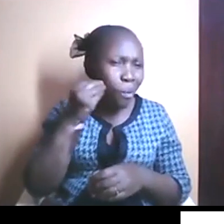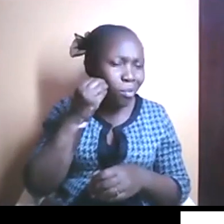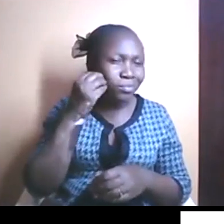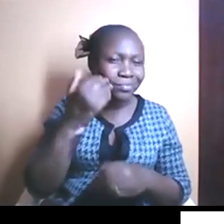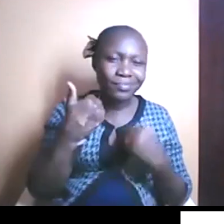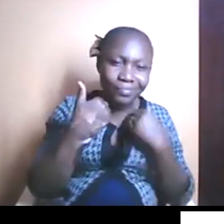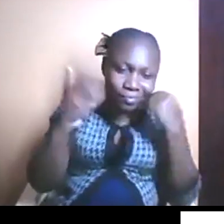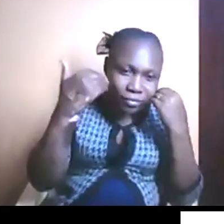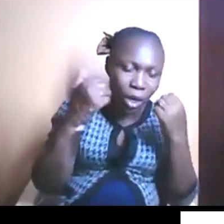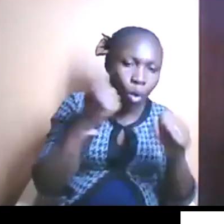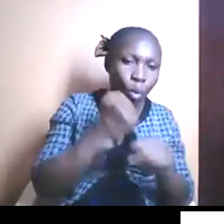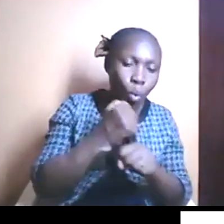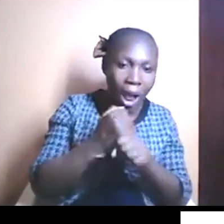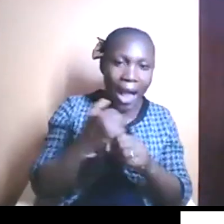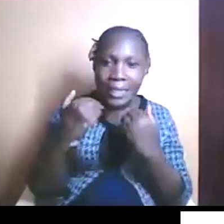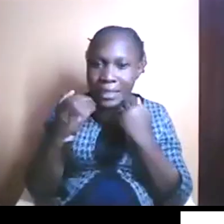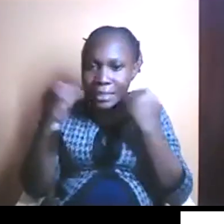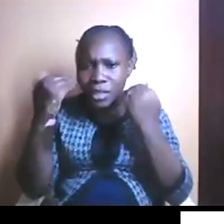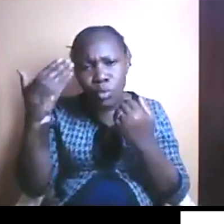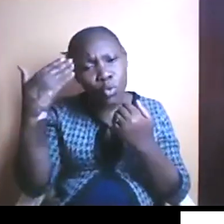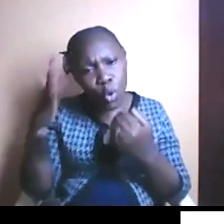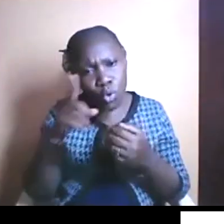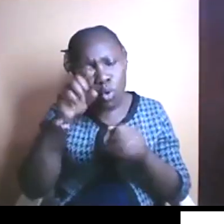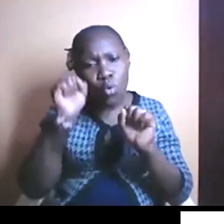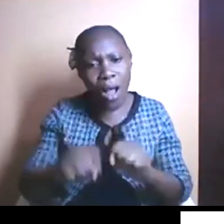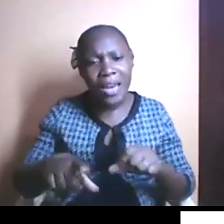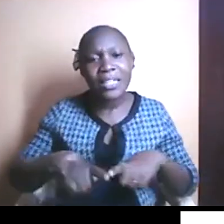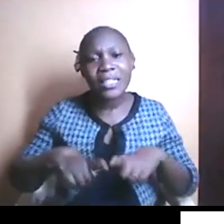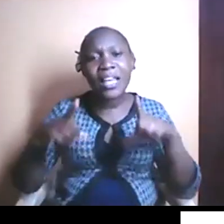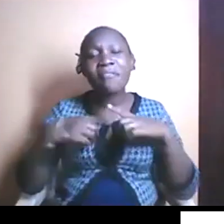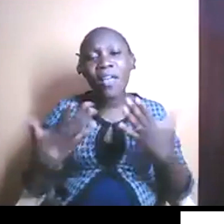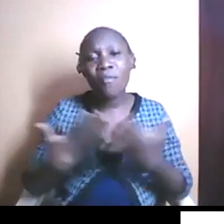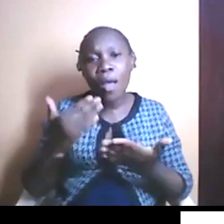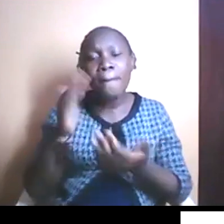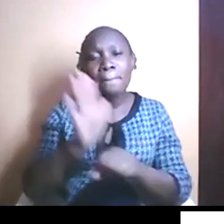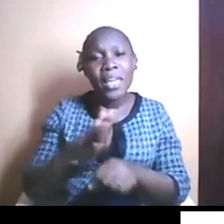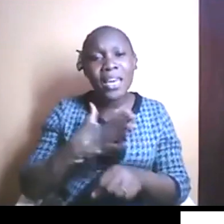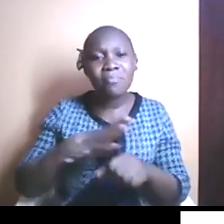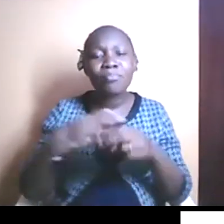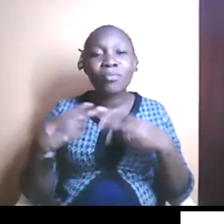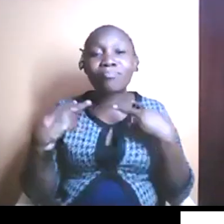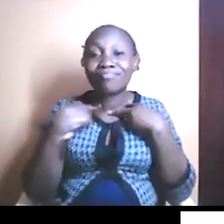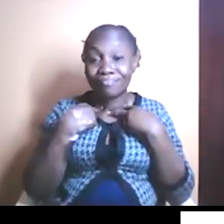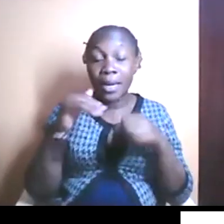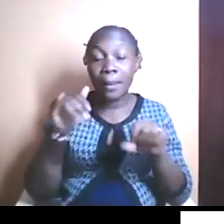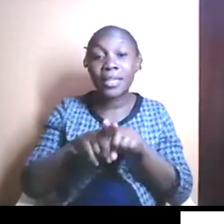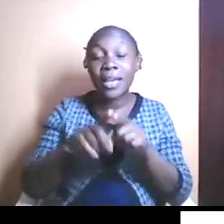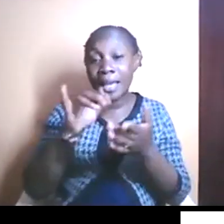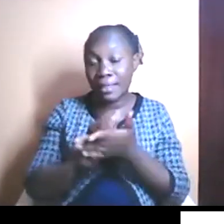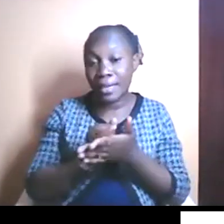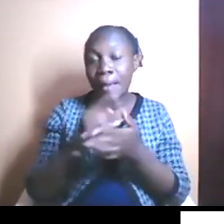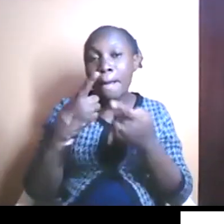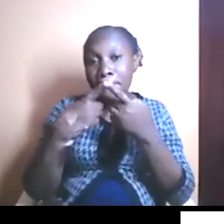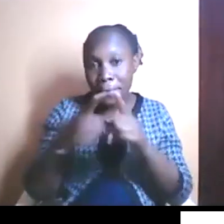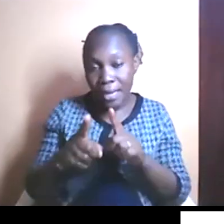know where it is where you can survive. A lot of us feel trapped in that way. But remember, if you only, I like to put it this